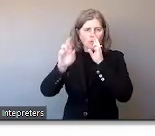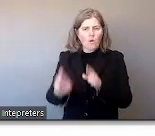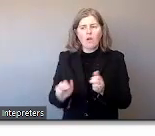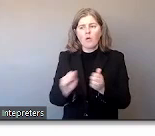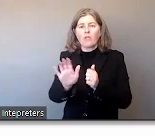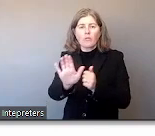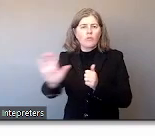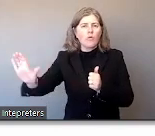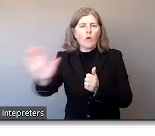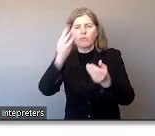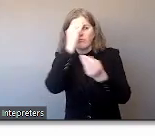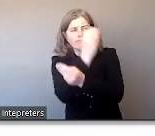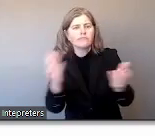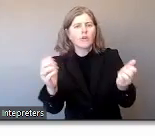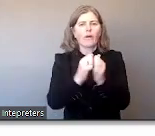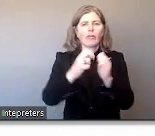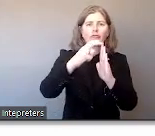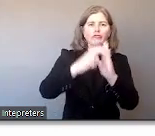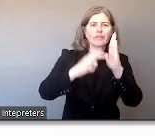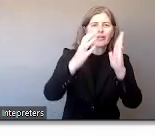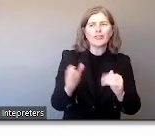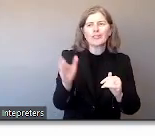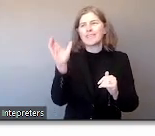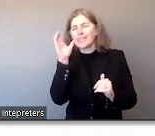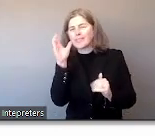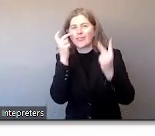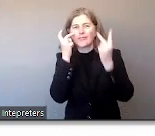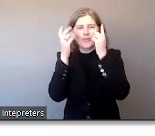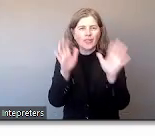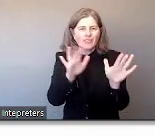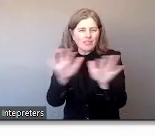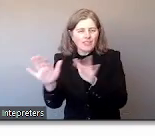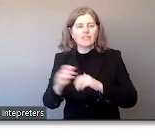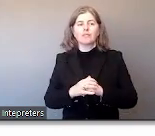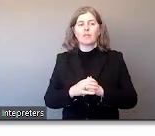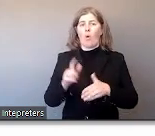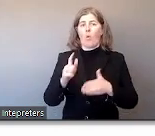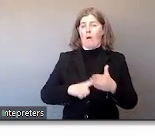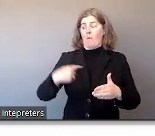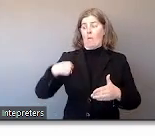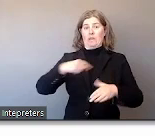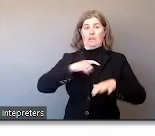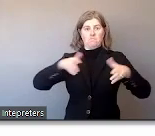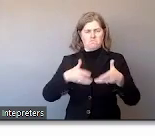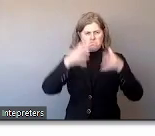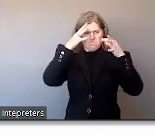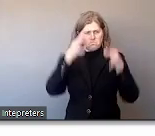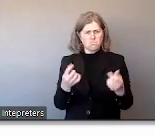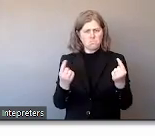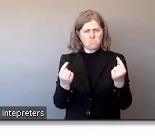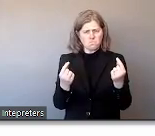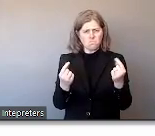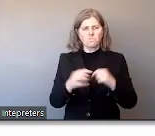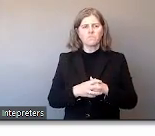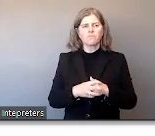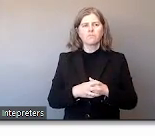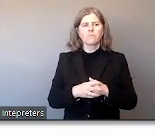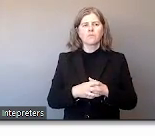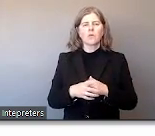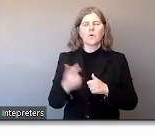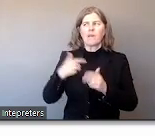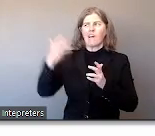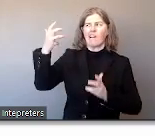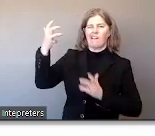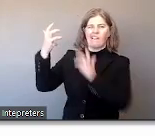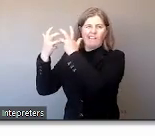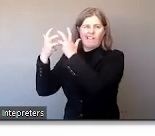customers and your readers and listeners and viewers. And so what we've done is sort of conforming to CDC. We